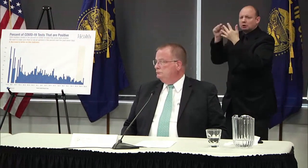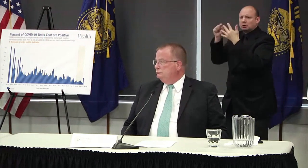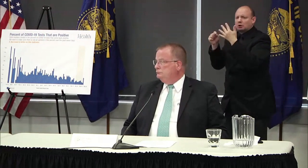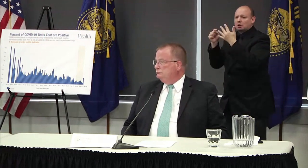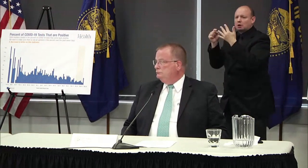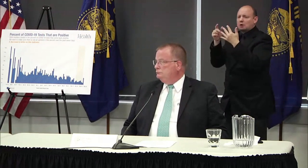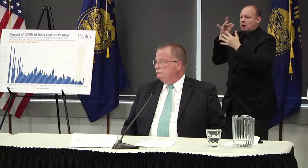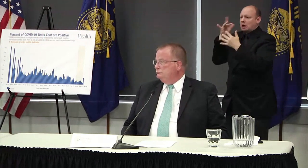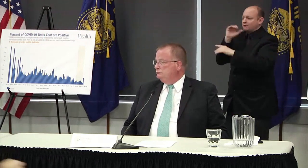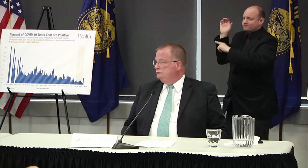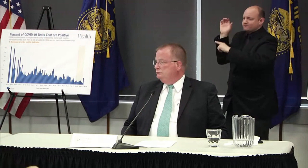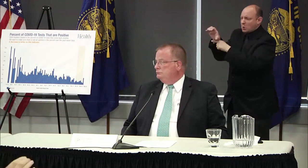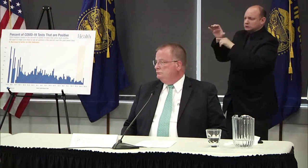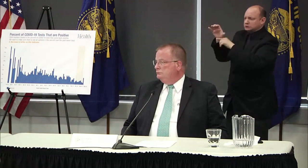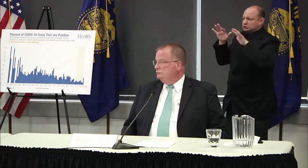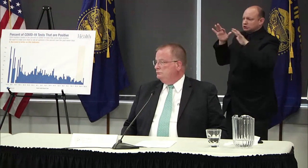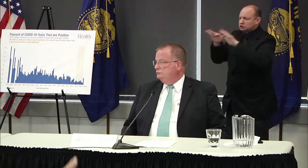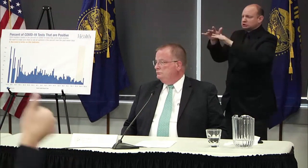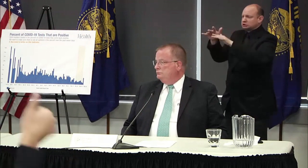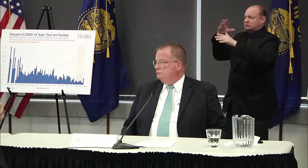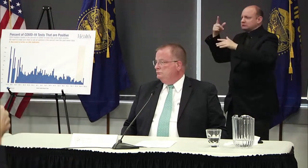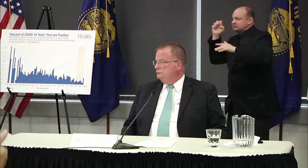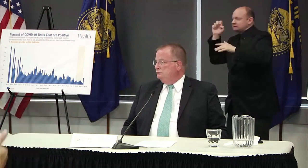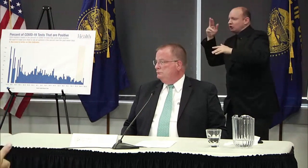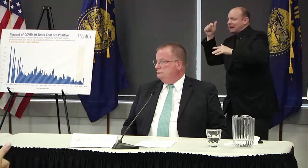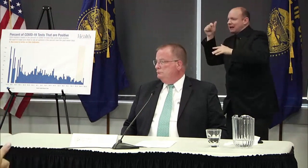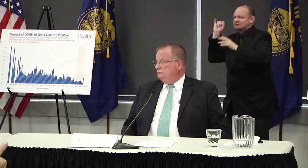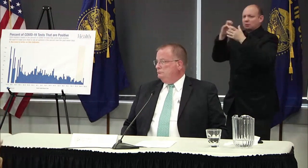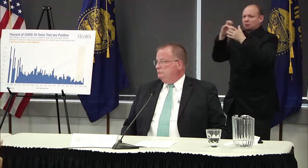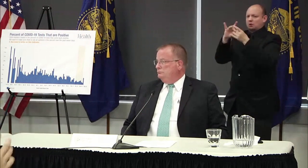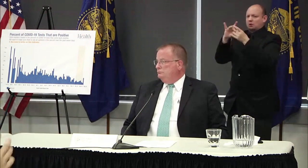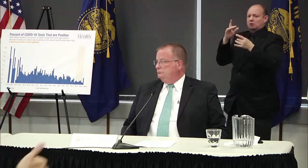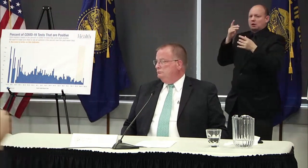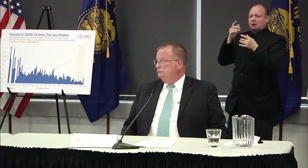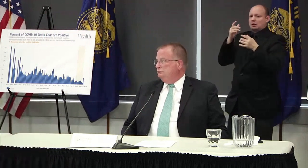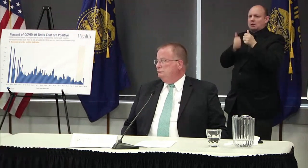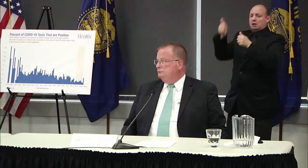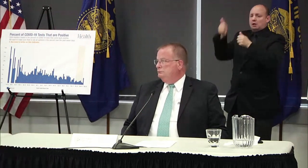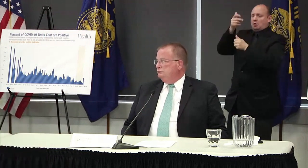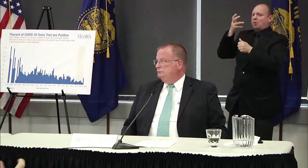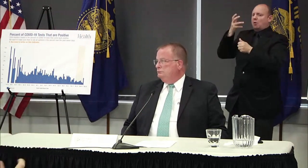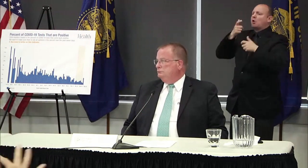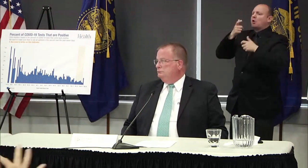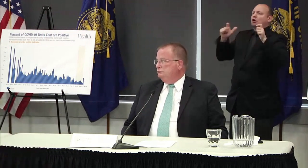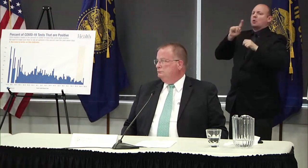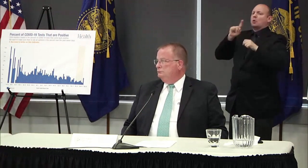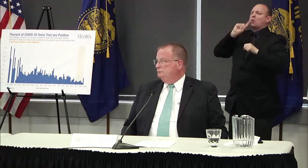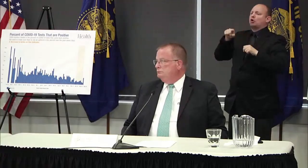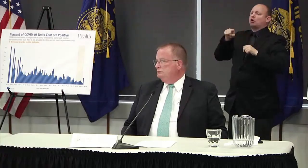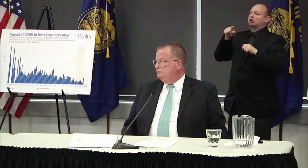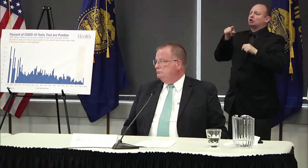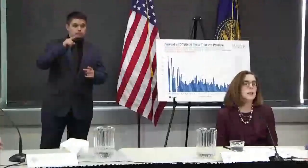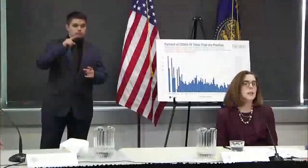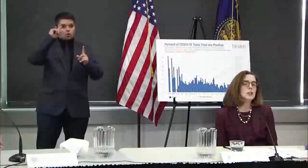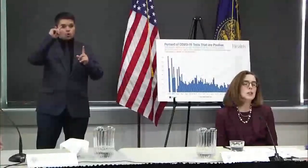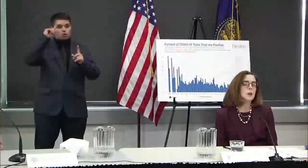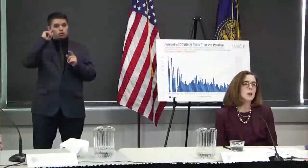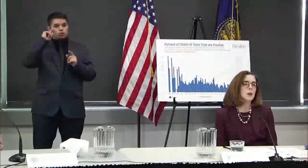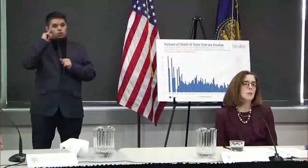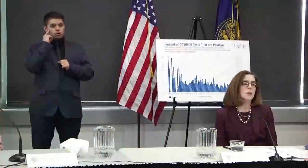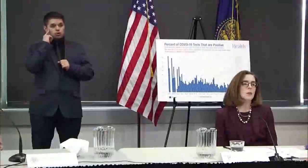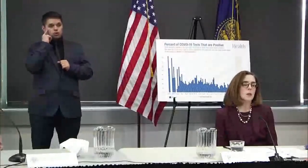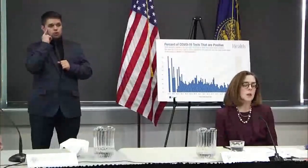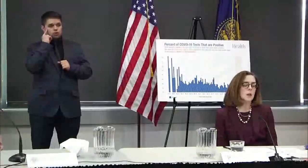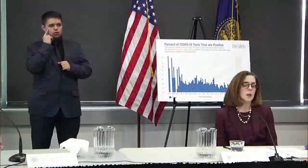large gatherings, and do you expect others to follow the order? Specifically with regards to the protests? Yes, all right.